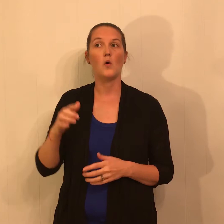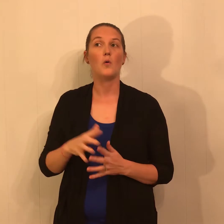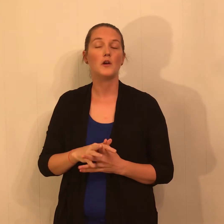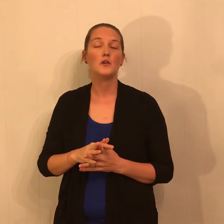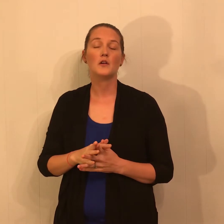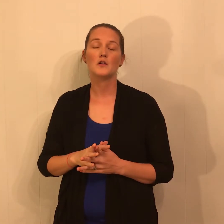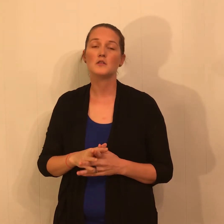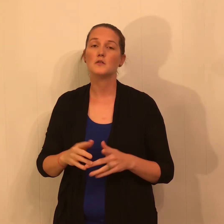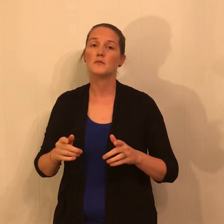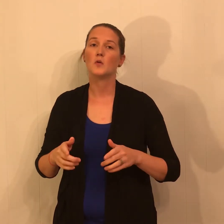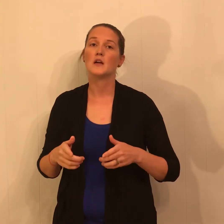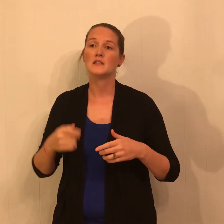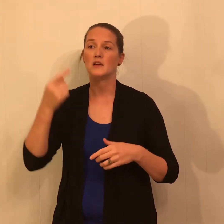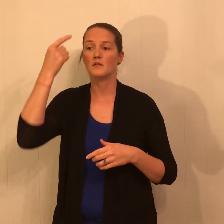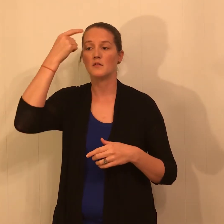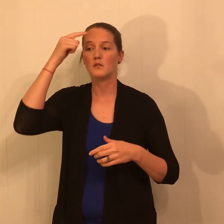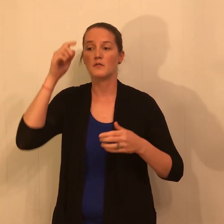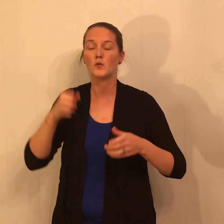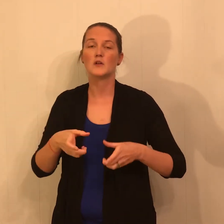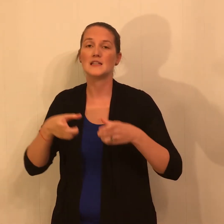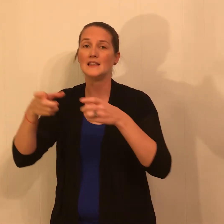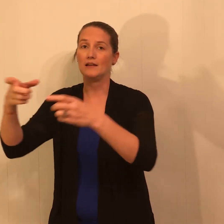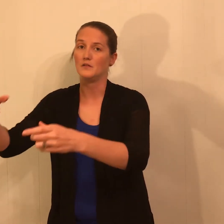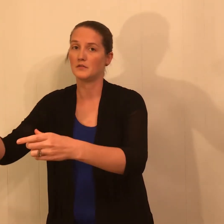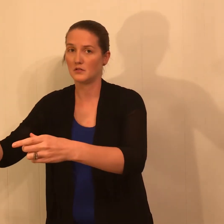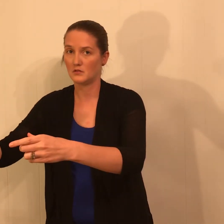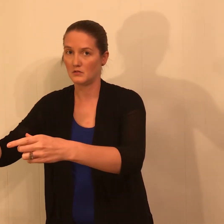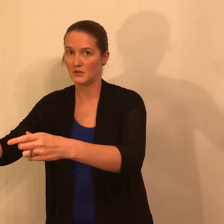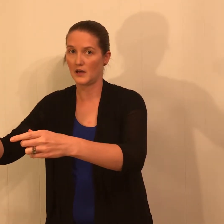Or you can also do for as in for to give. Okay.